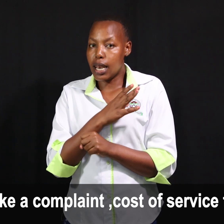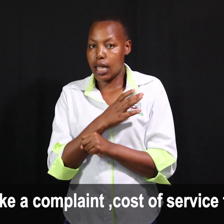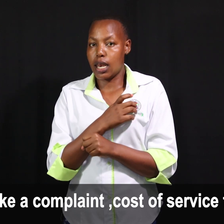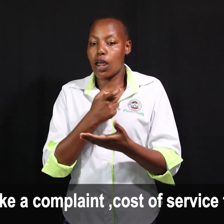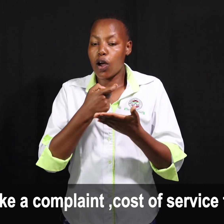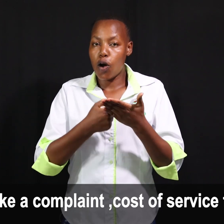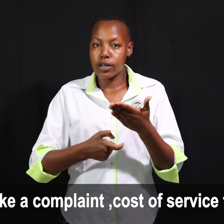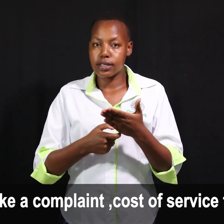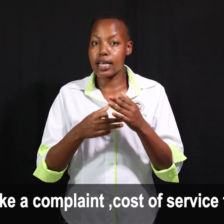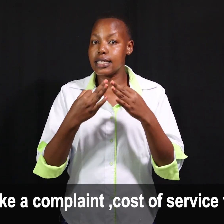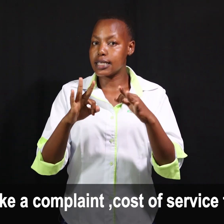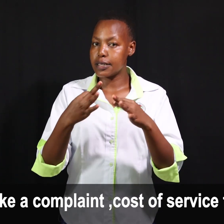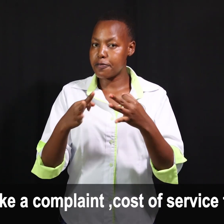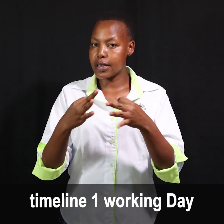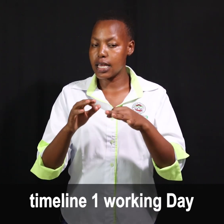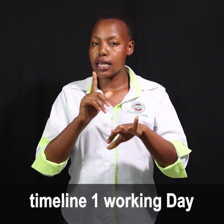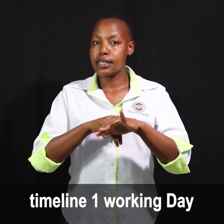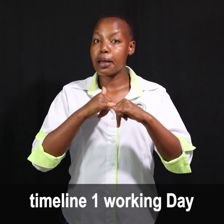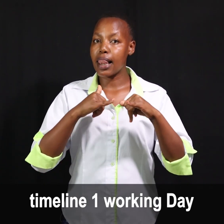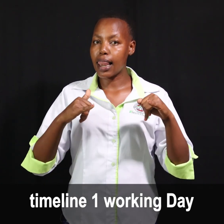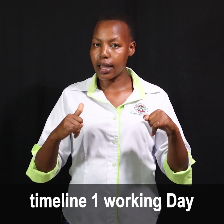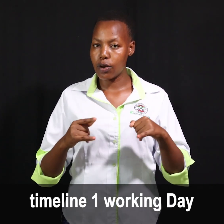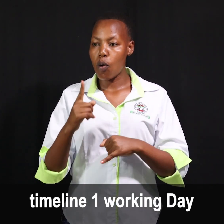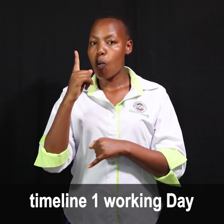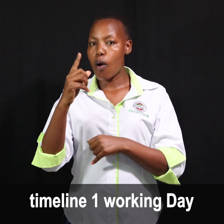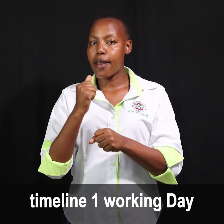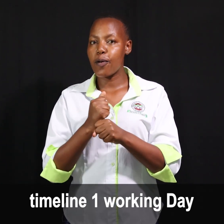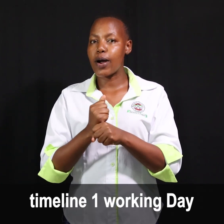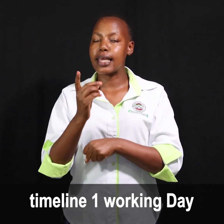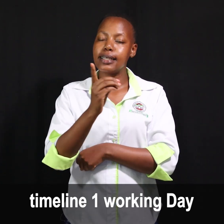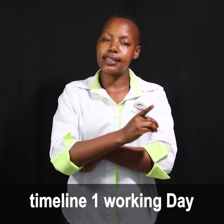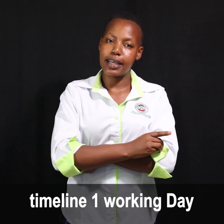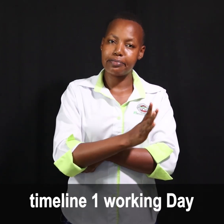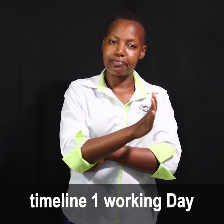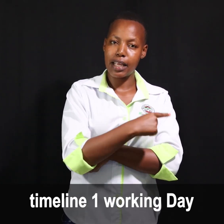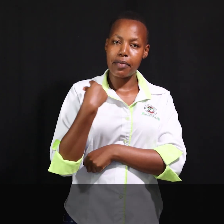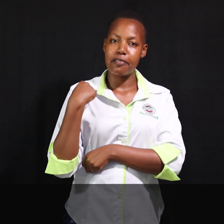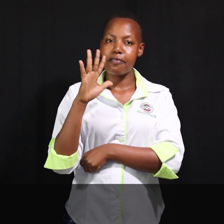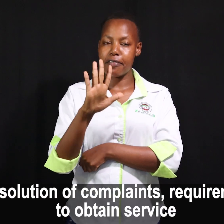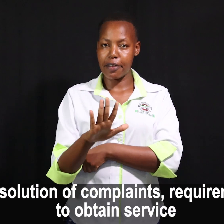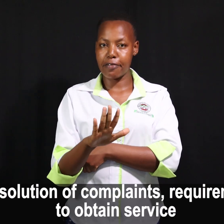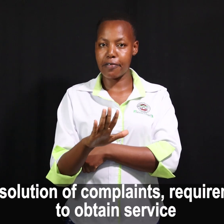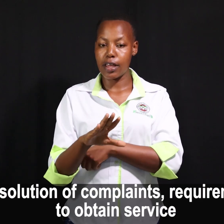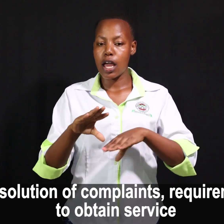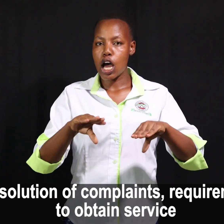of service free. Timeline 1 working day. 5. Resolution of